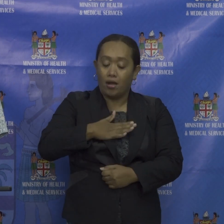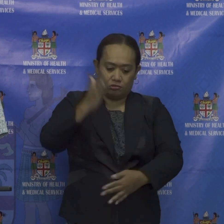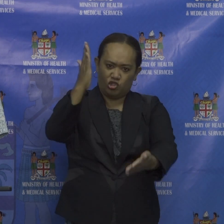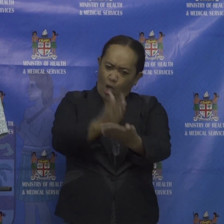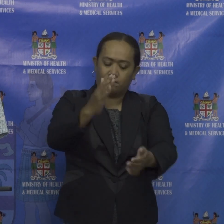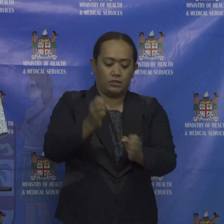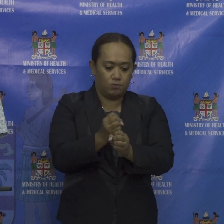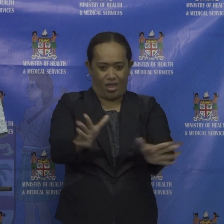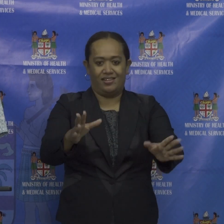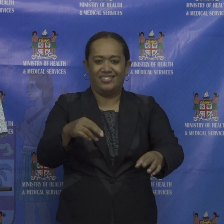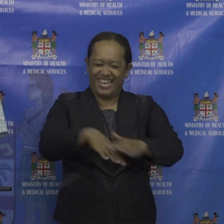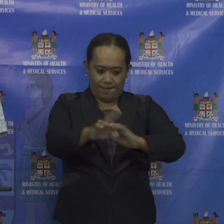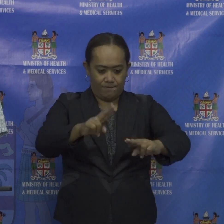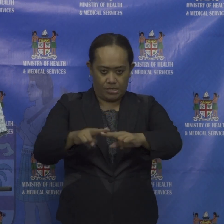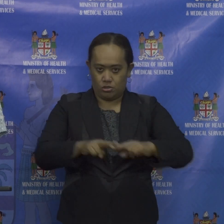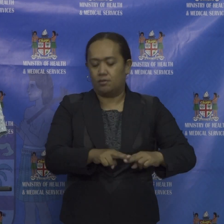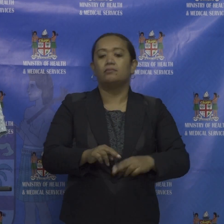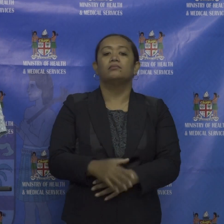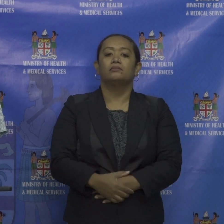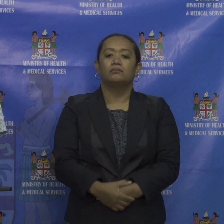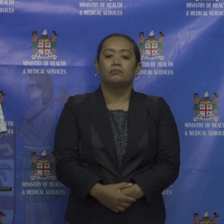any further in Fiji.